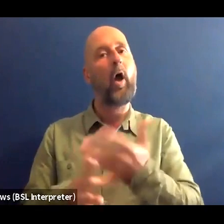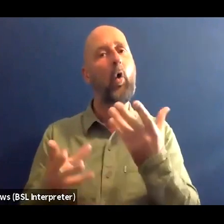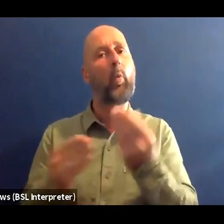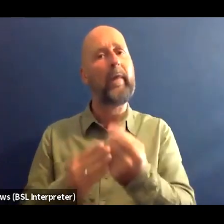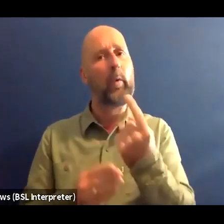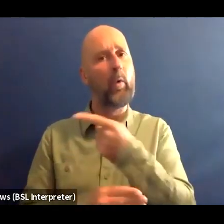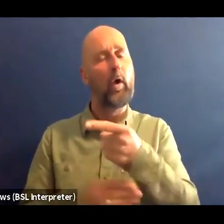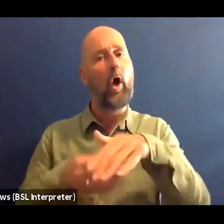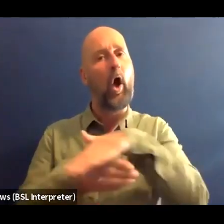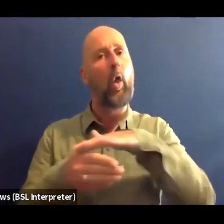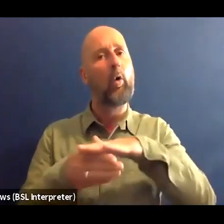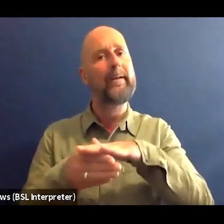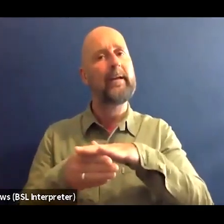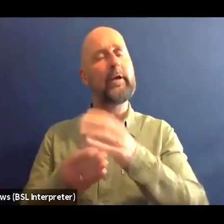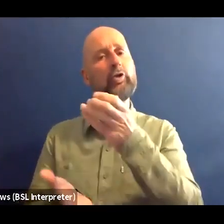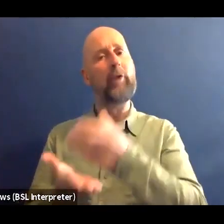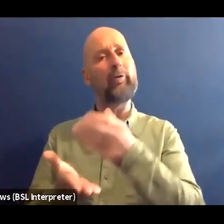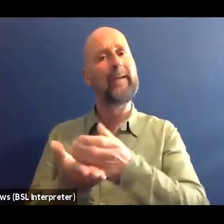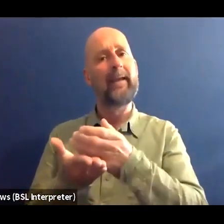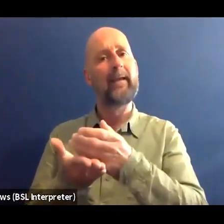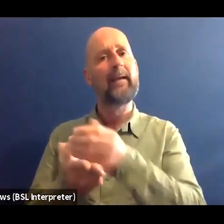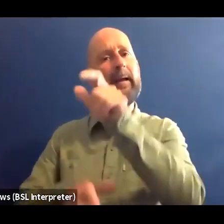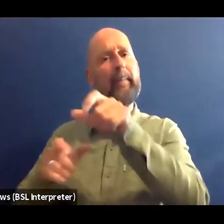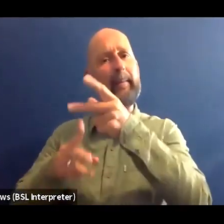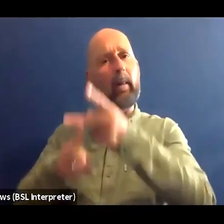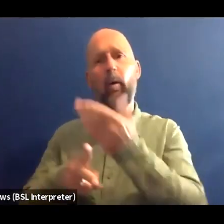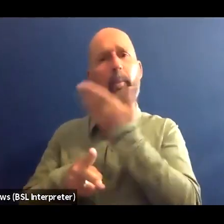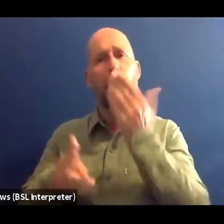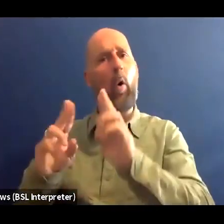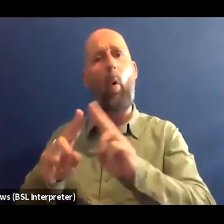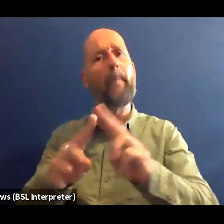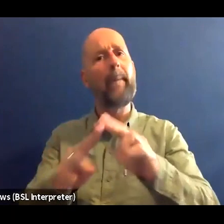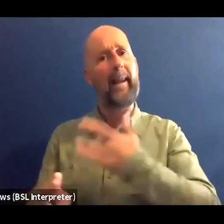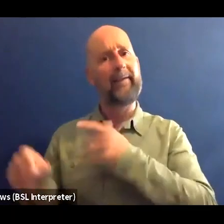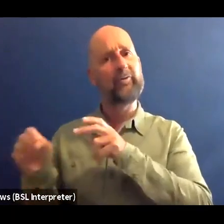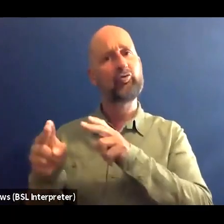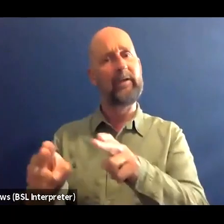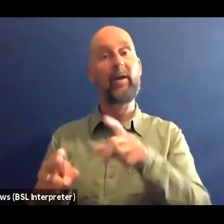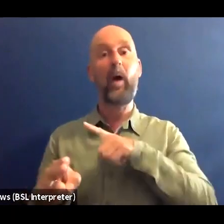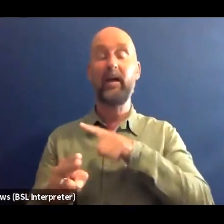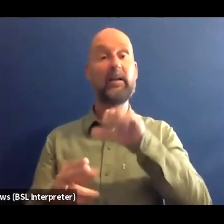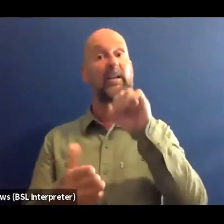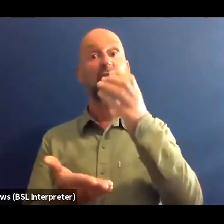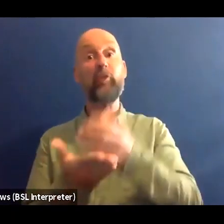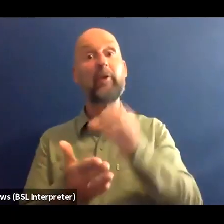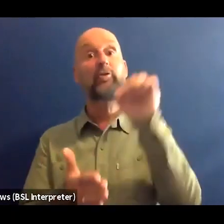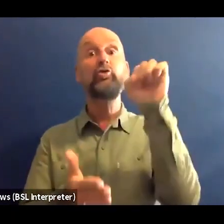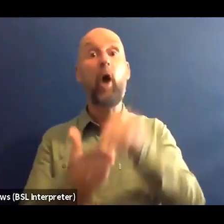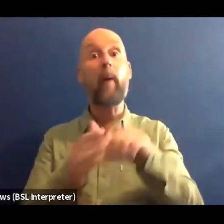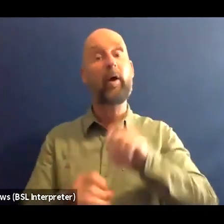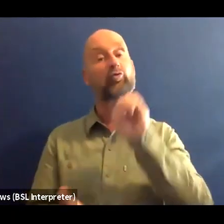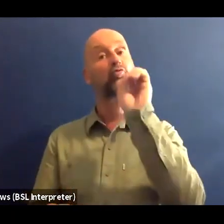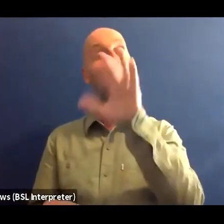a local homeless charity, and I was just dropping off some donations to the charity shop, and I just got chatting with